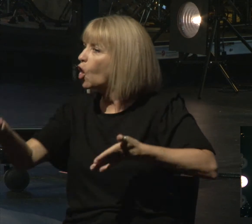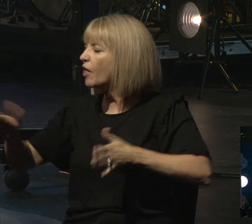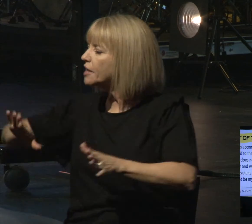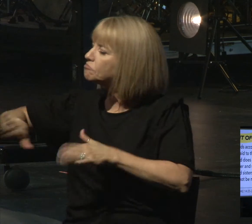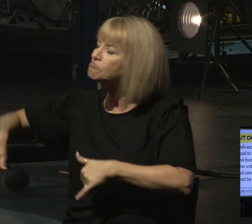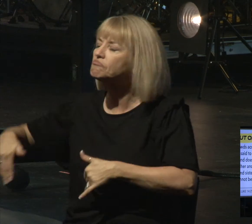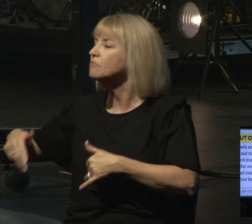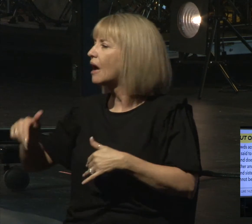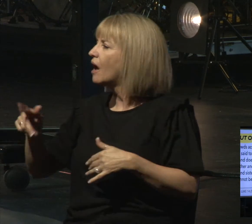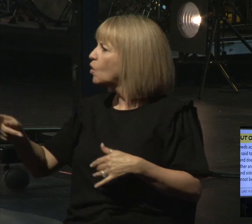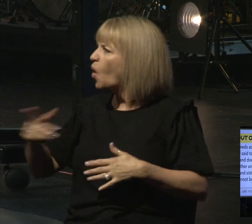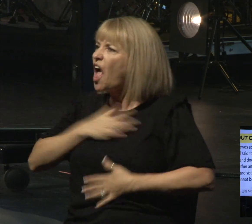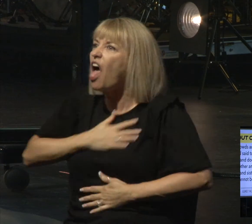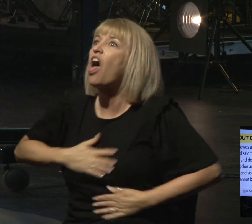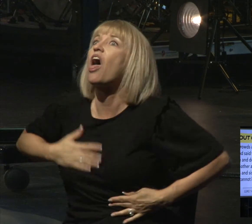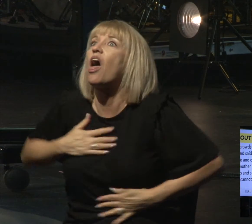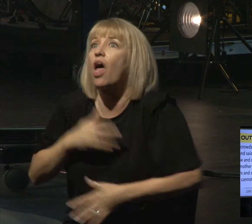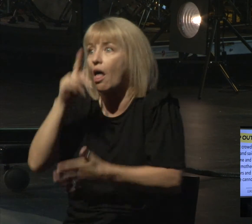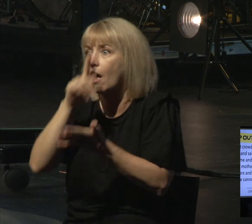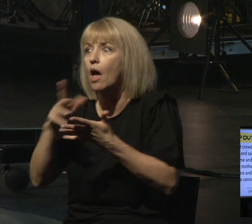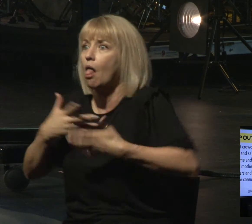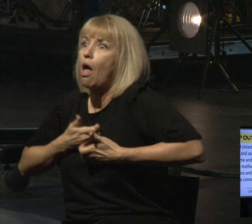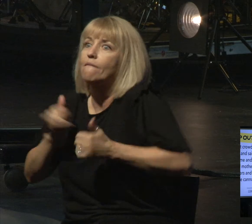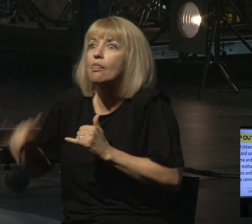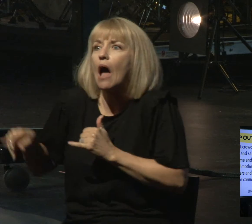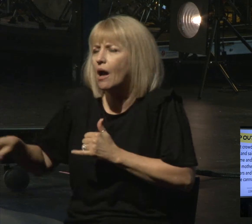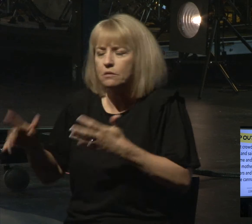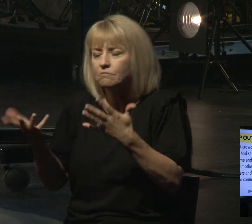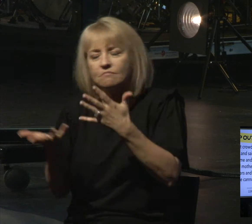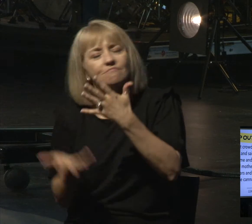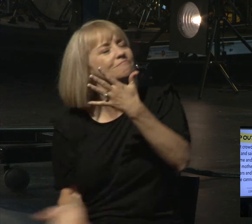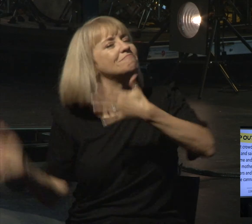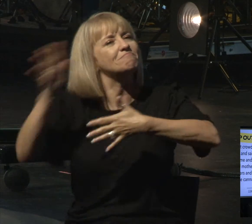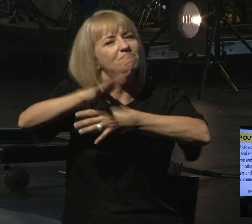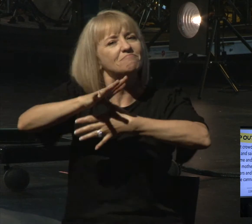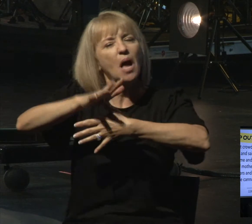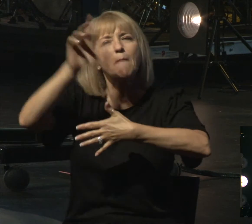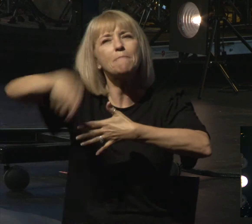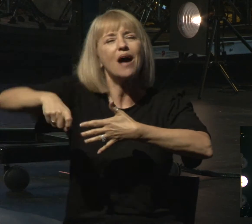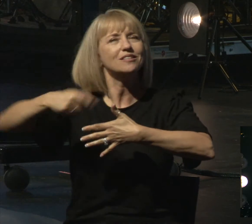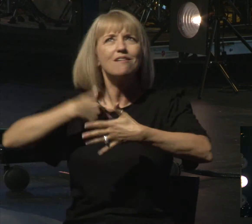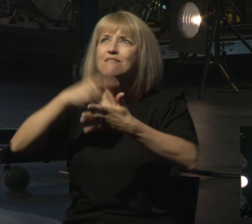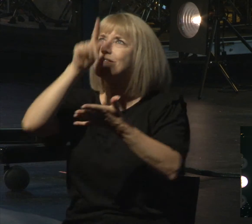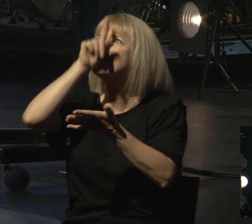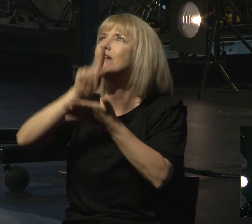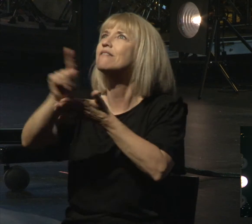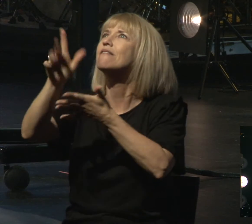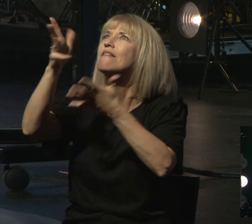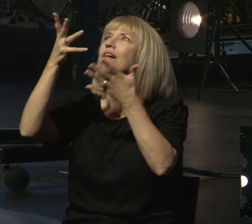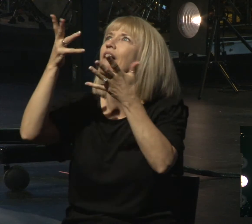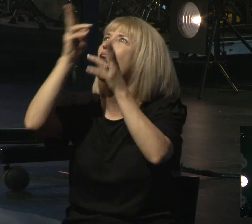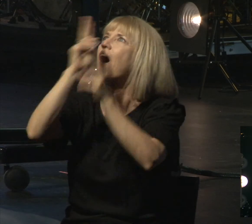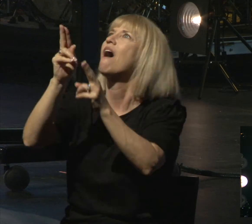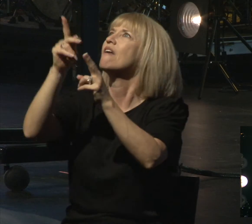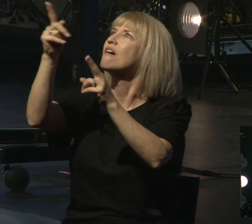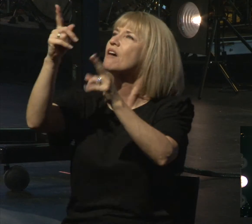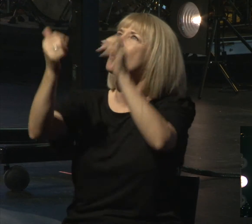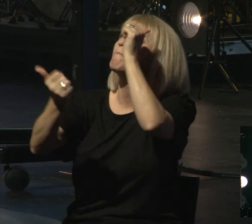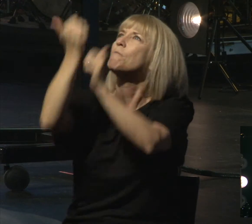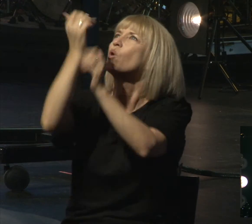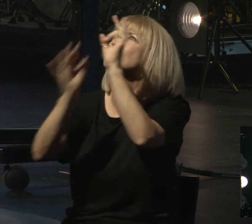treat them poorly, but it's the way that we honor God, the way that we honor Jesus is so far above those things